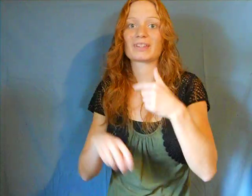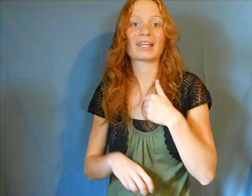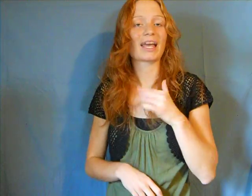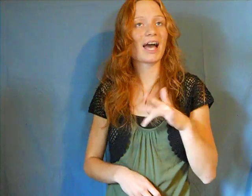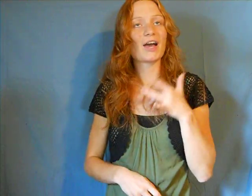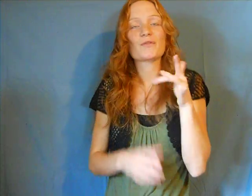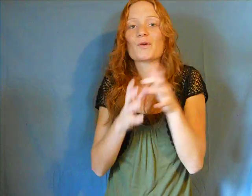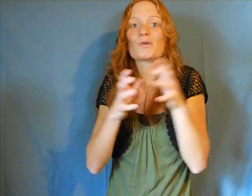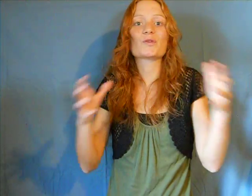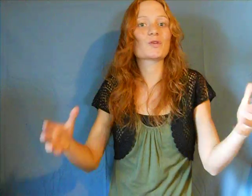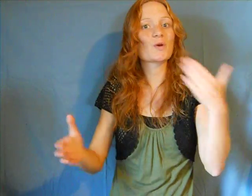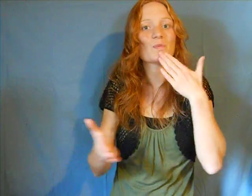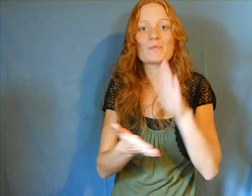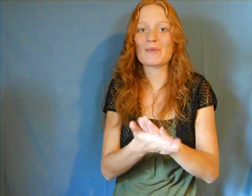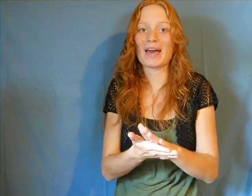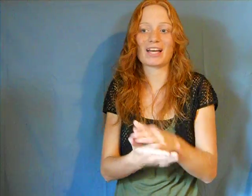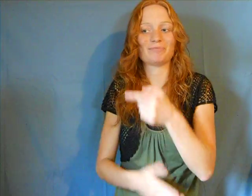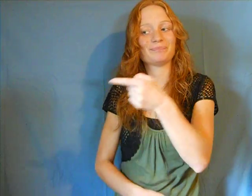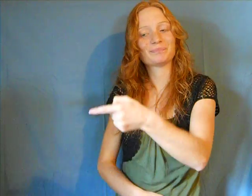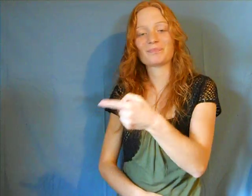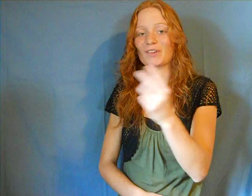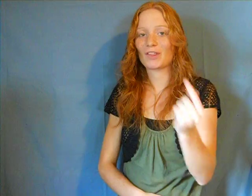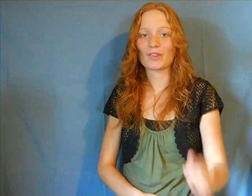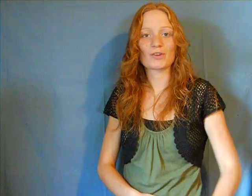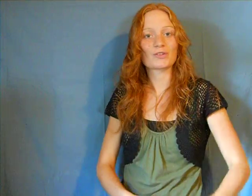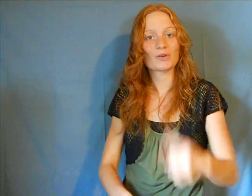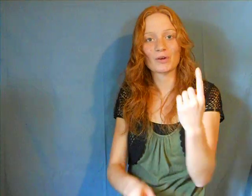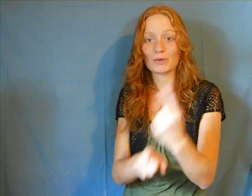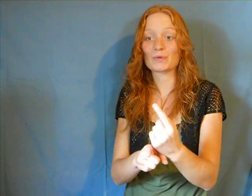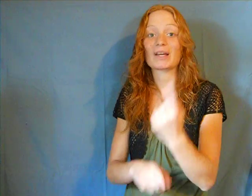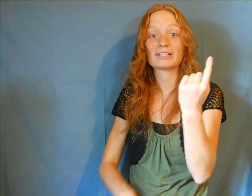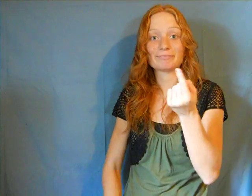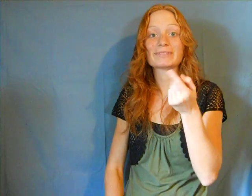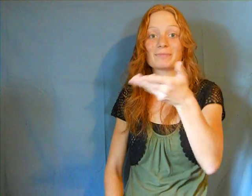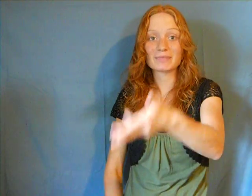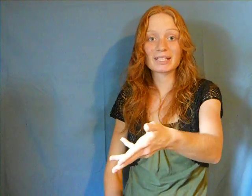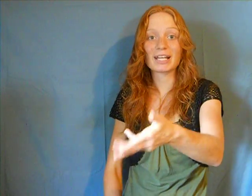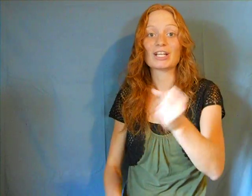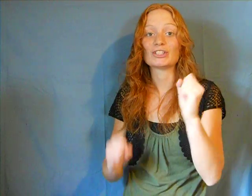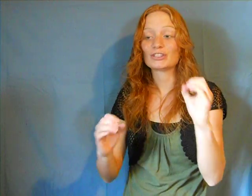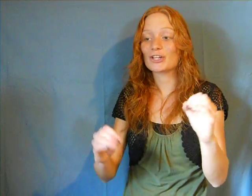absolutely right. There was something there. And so he was a good hunter, and he protected us from the nasty shrew.